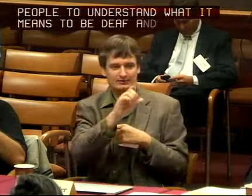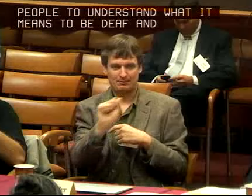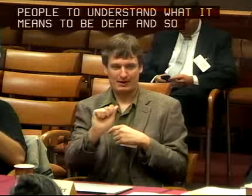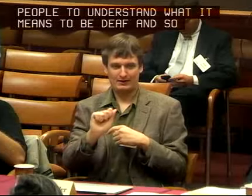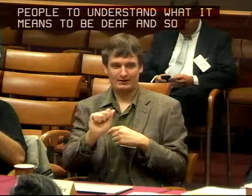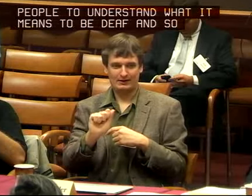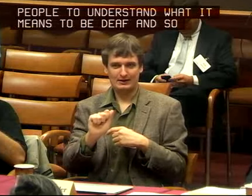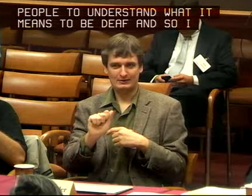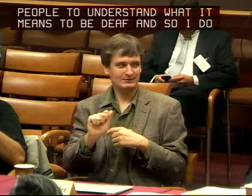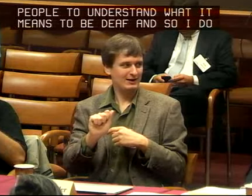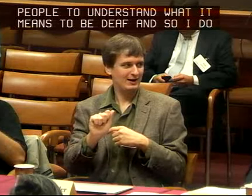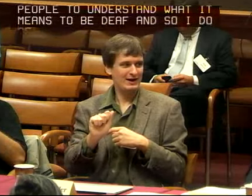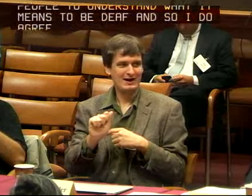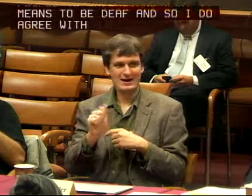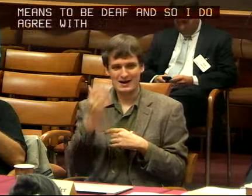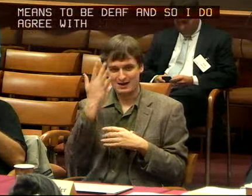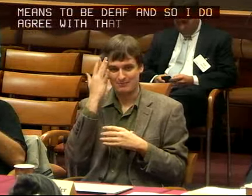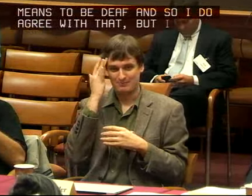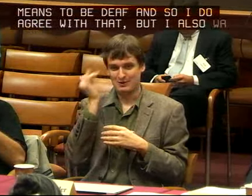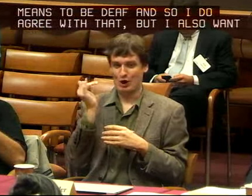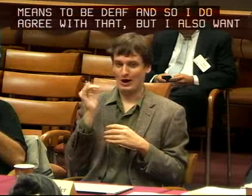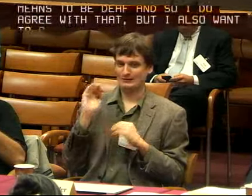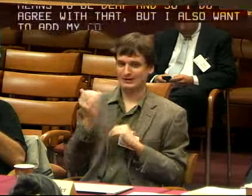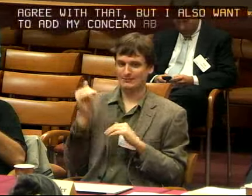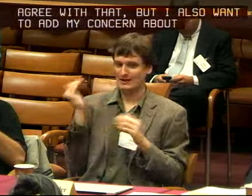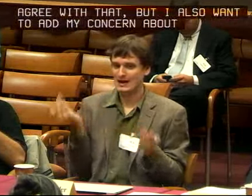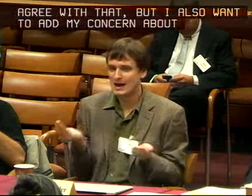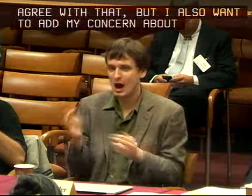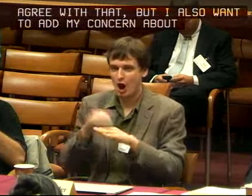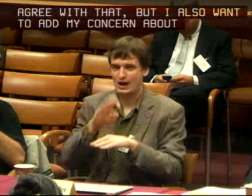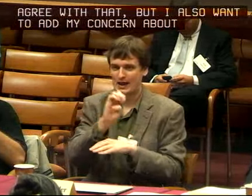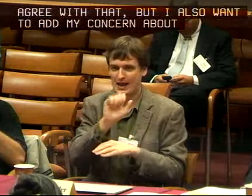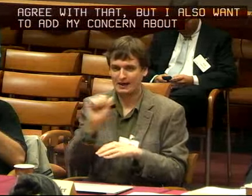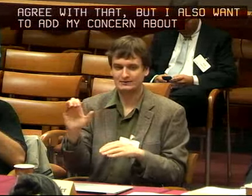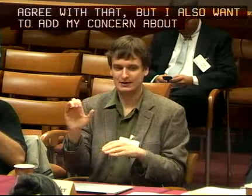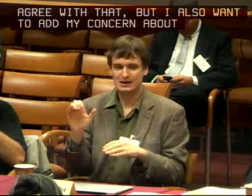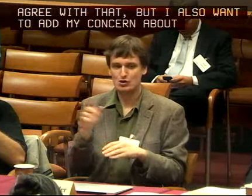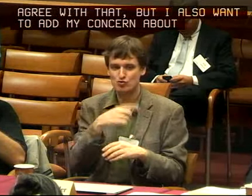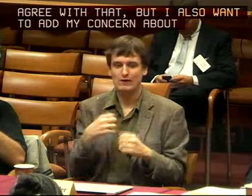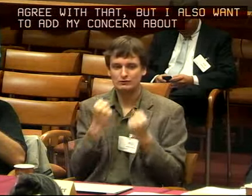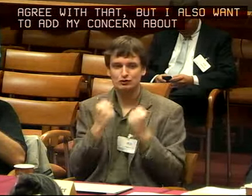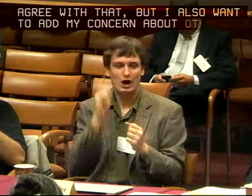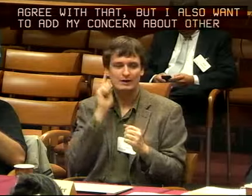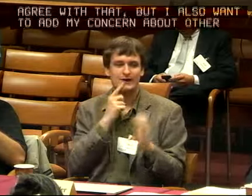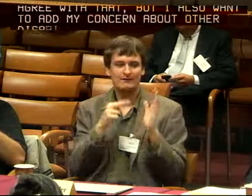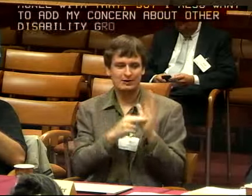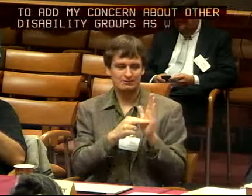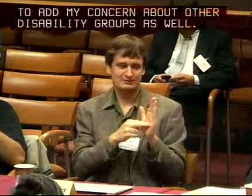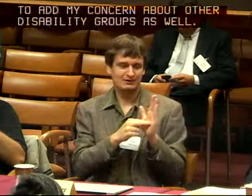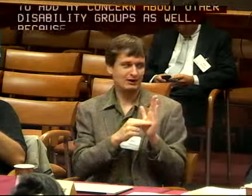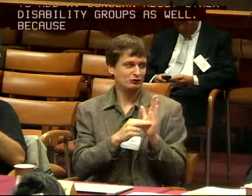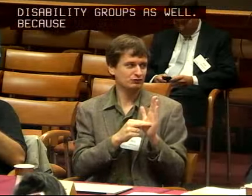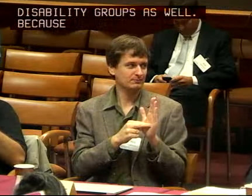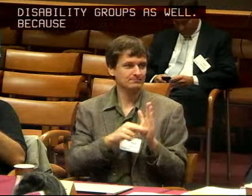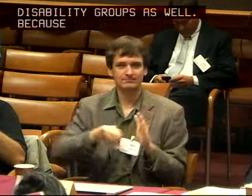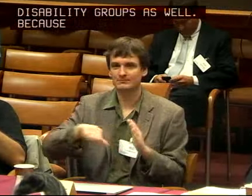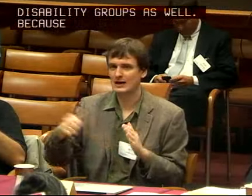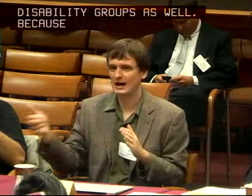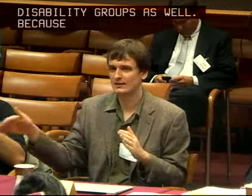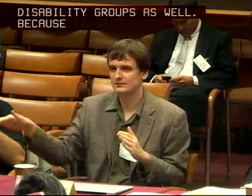about other disability groups as well, because a lot of times on this committee we have strong deaf